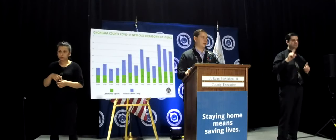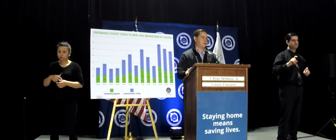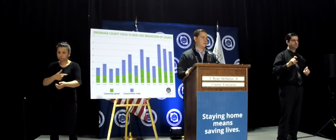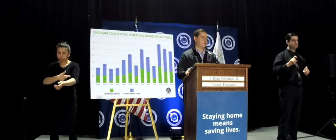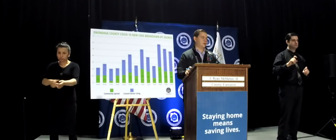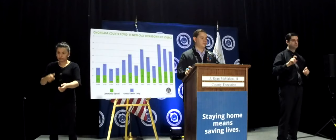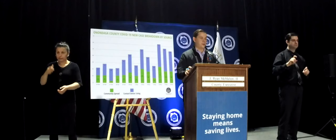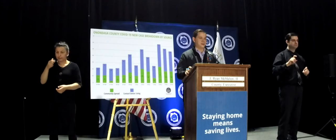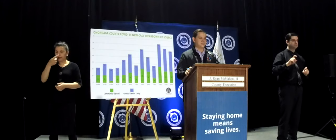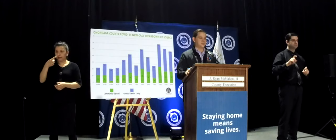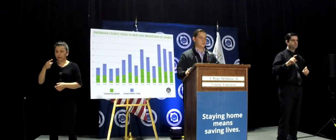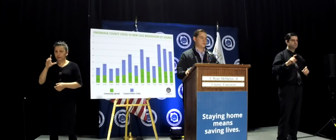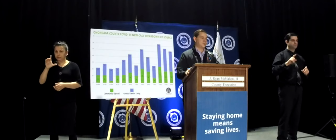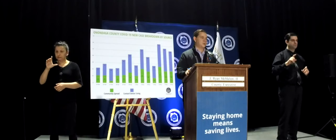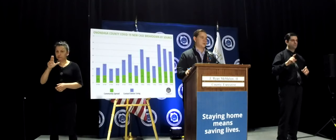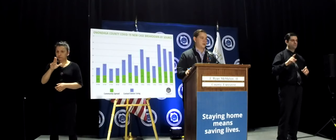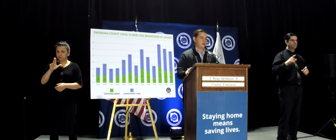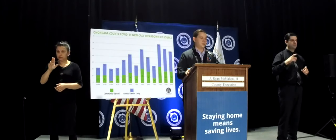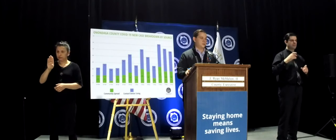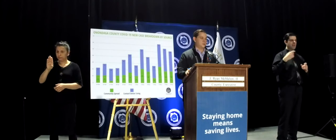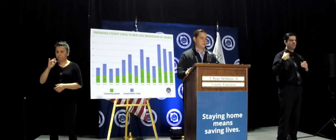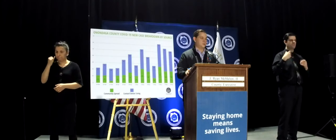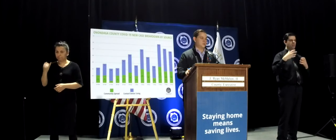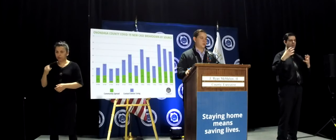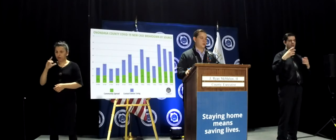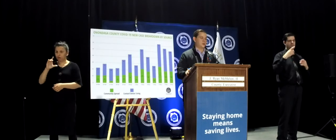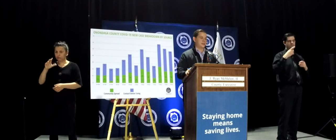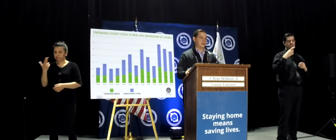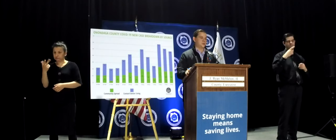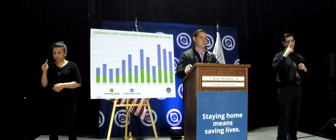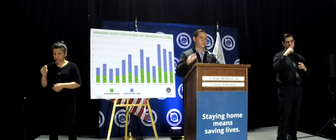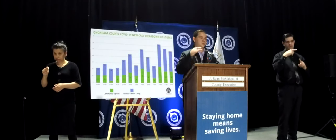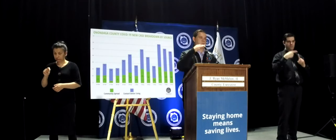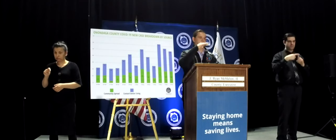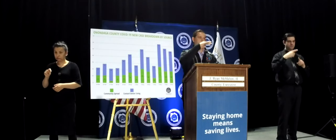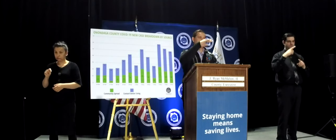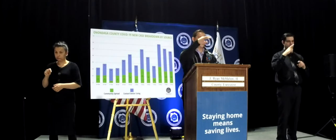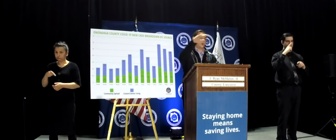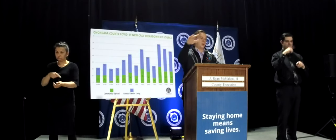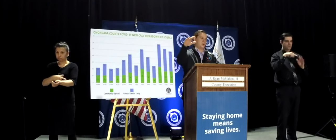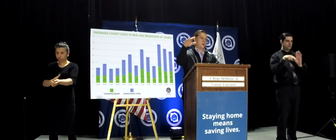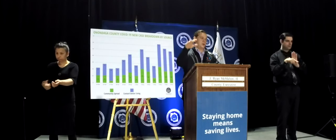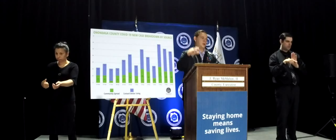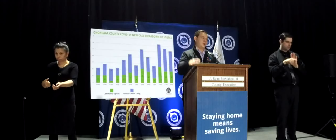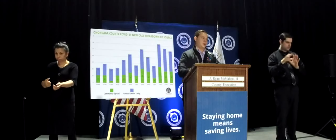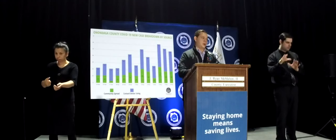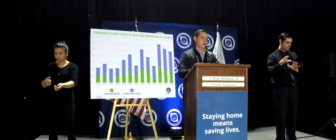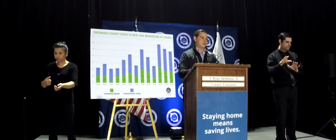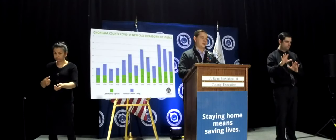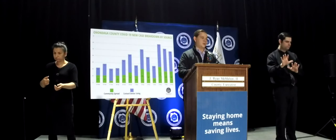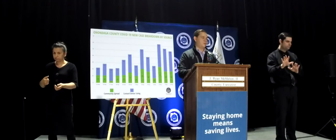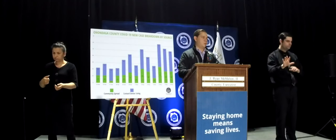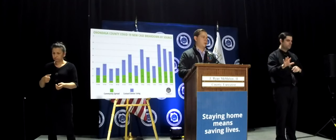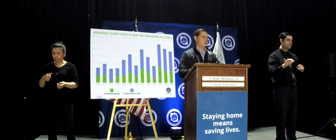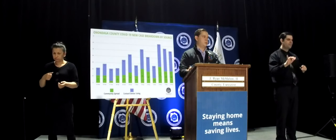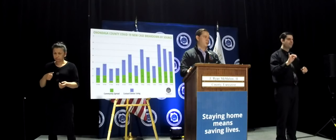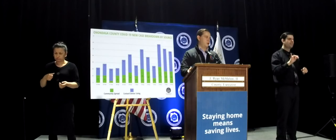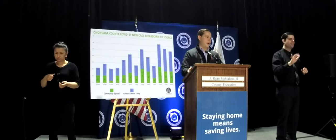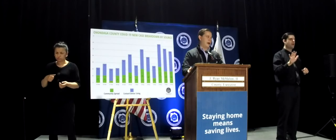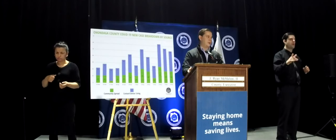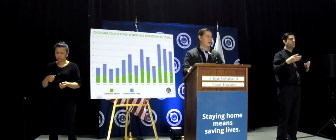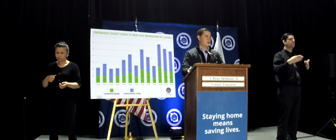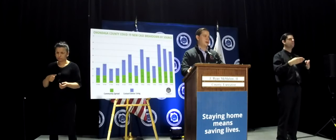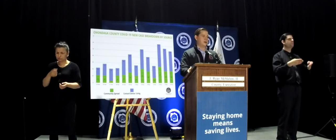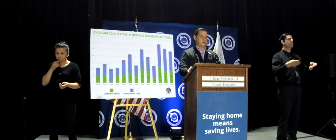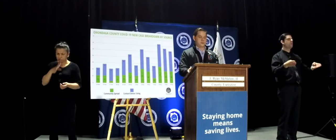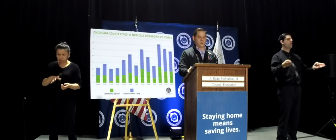false negatives, false positives. The story that tells you is a broad story. Can't tell you if you're really immune or